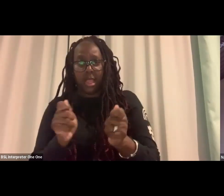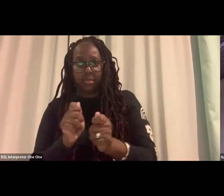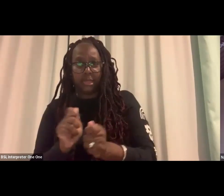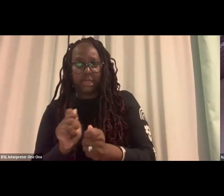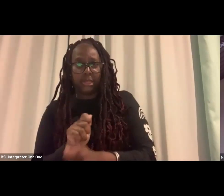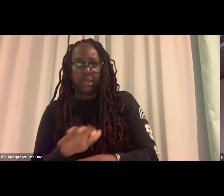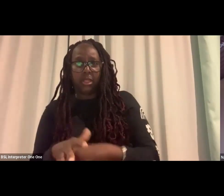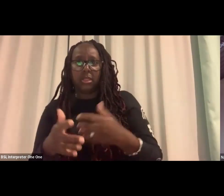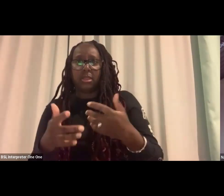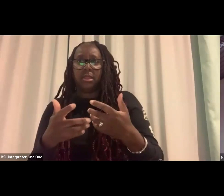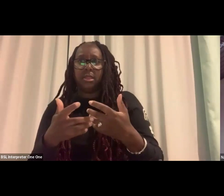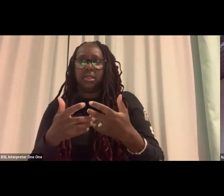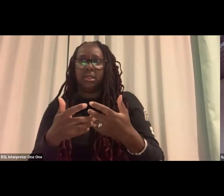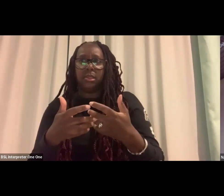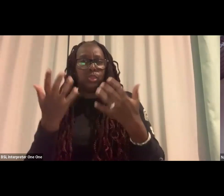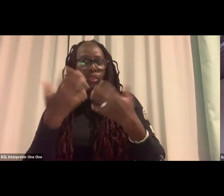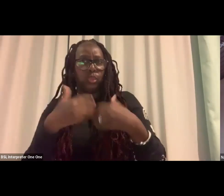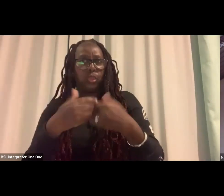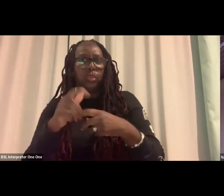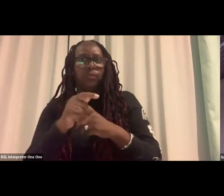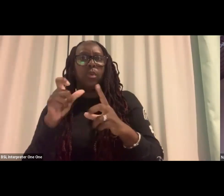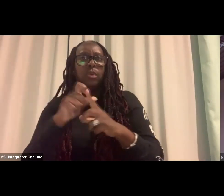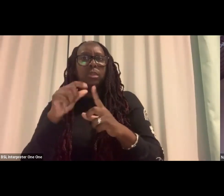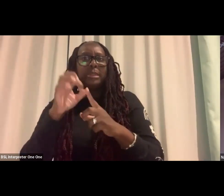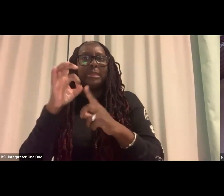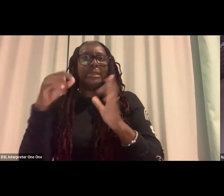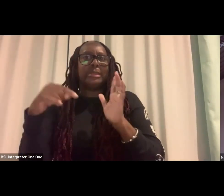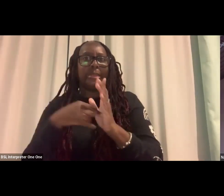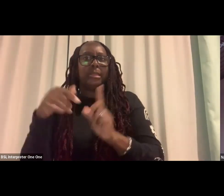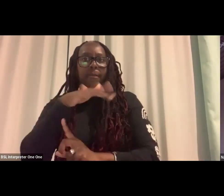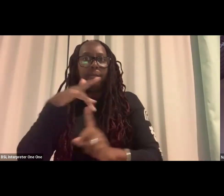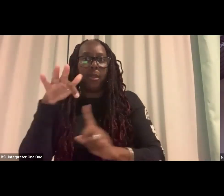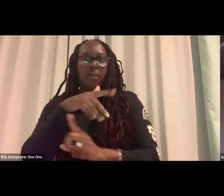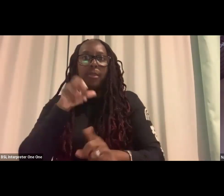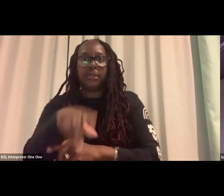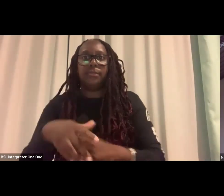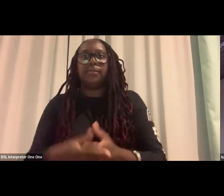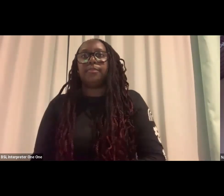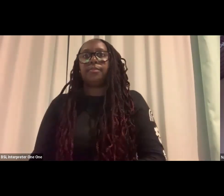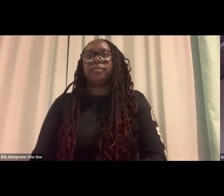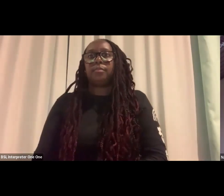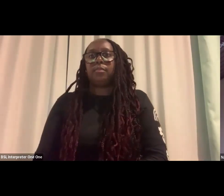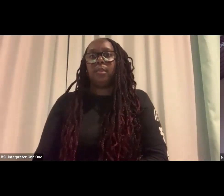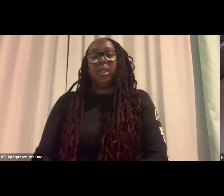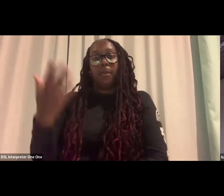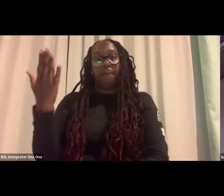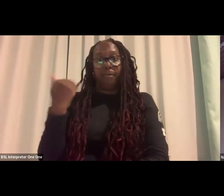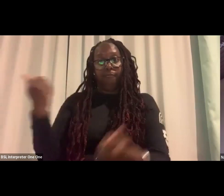personalized tool for each department. So before